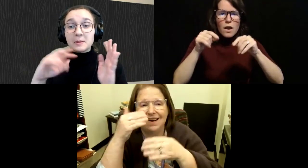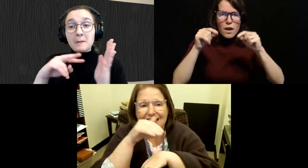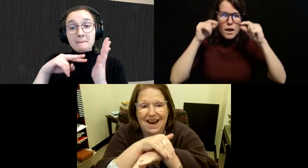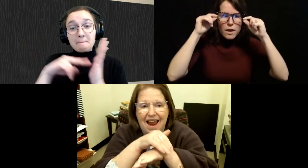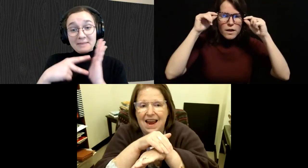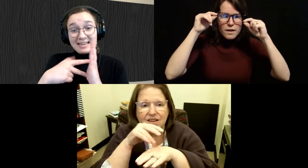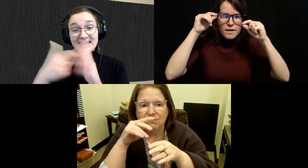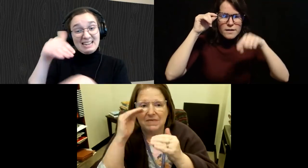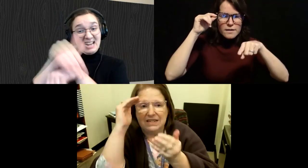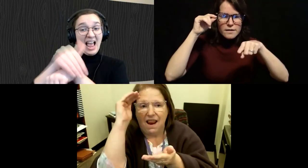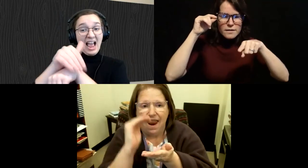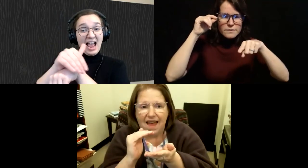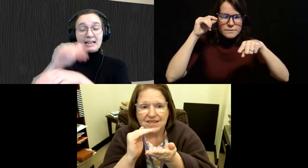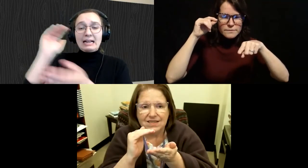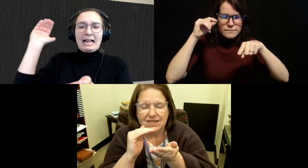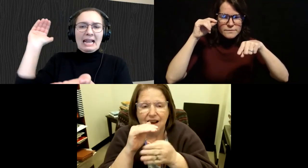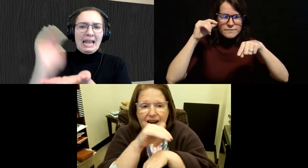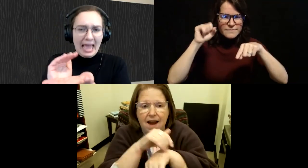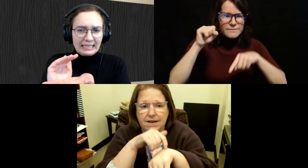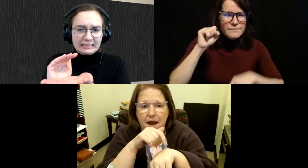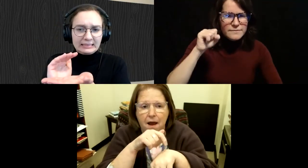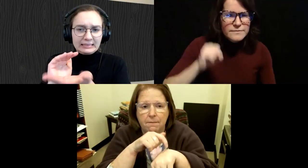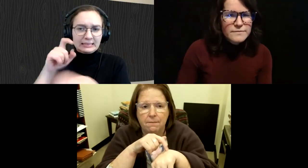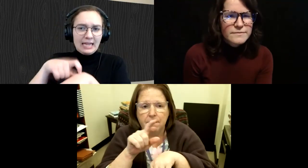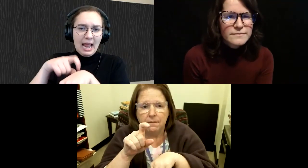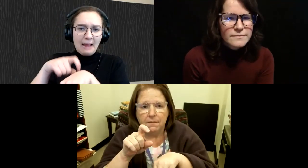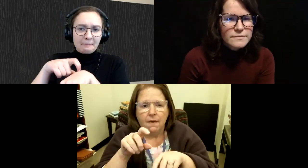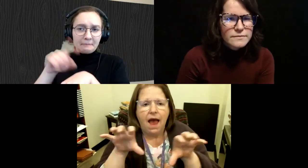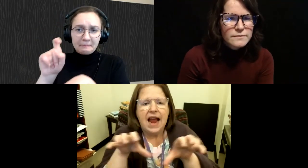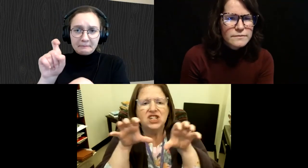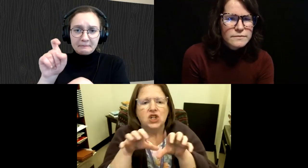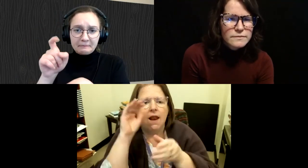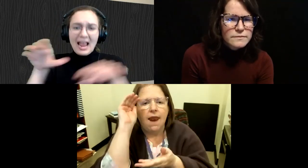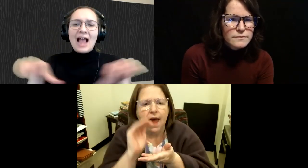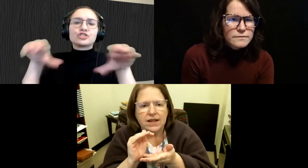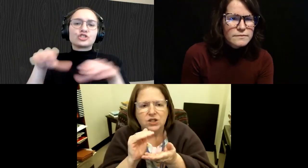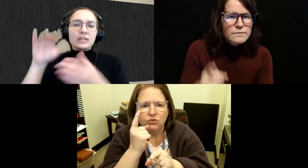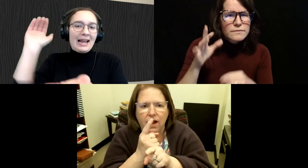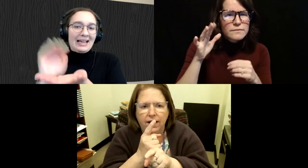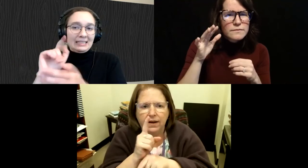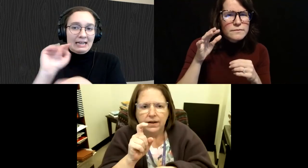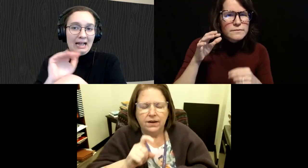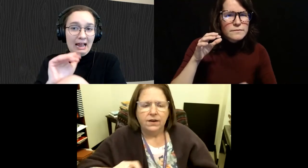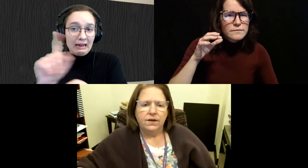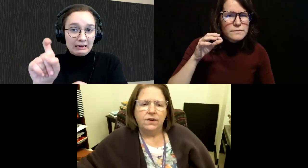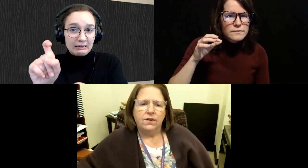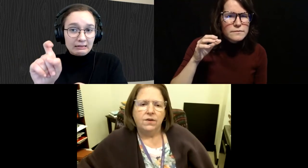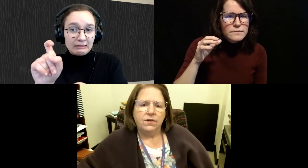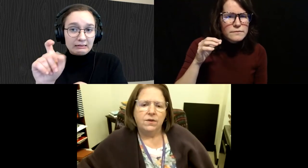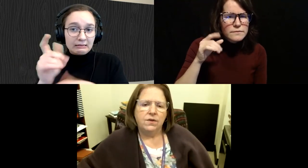That's pretty much. So at night, less at nighttime, less activities. Is that right?